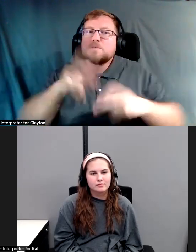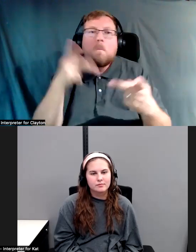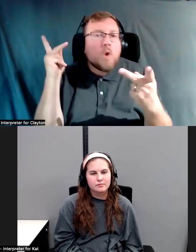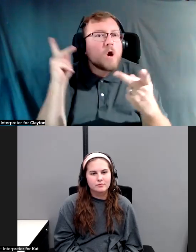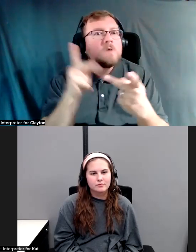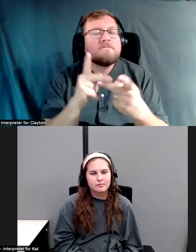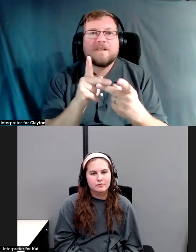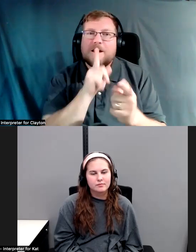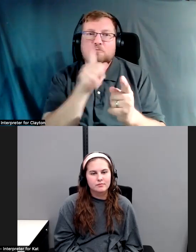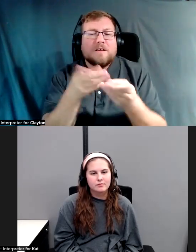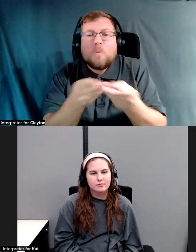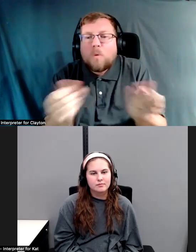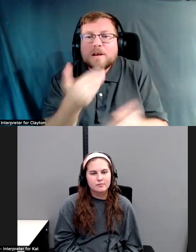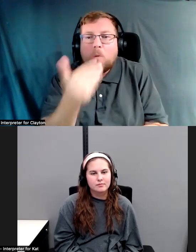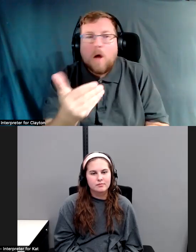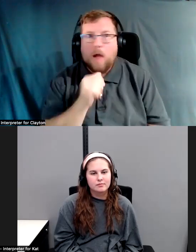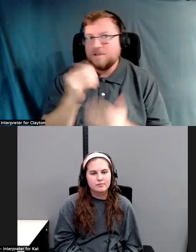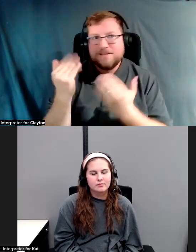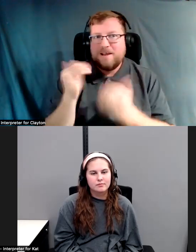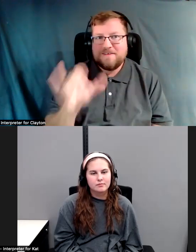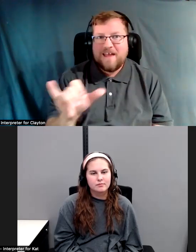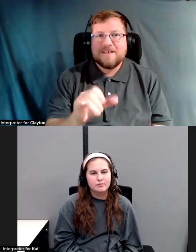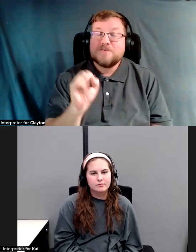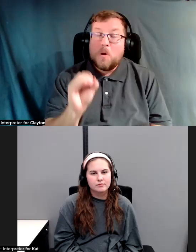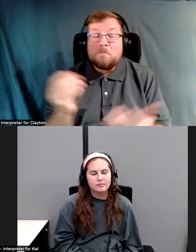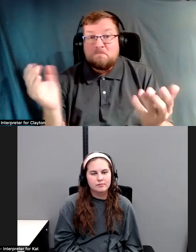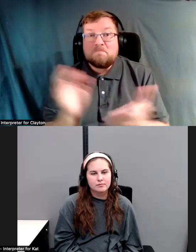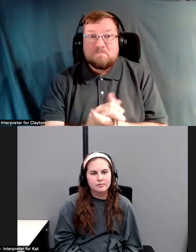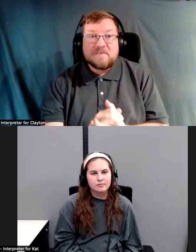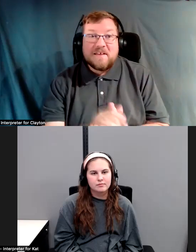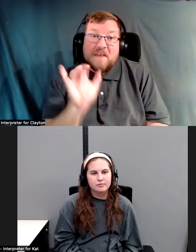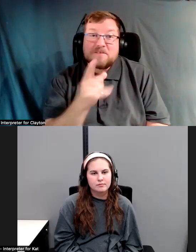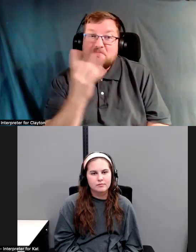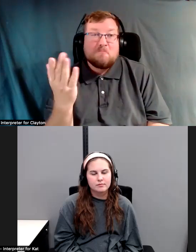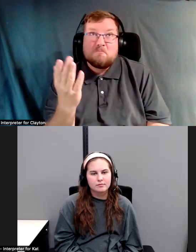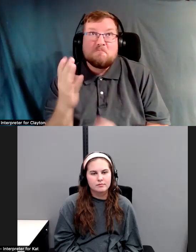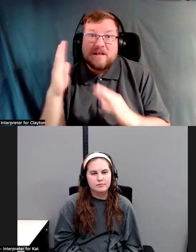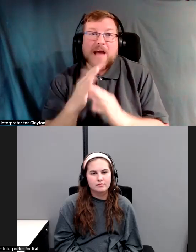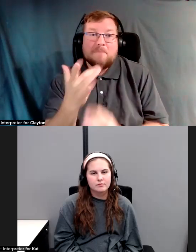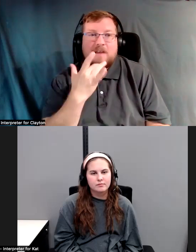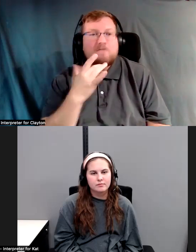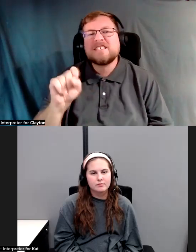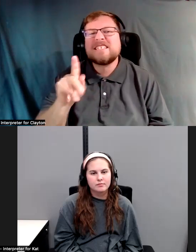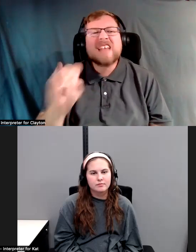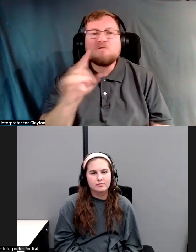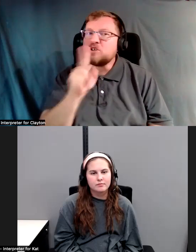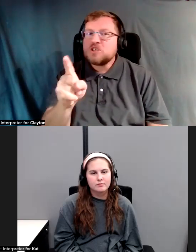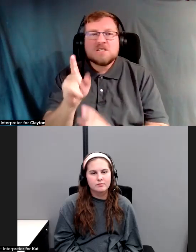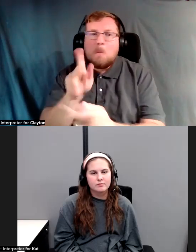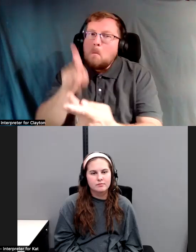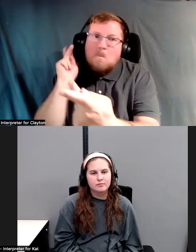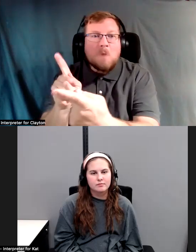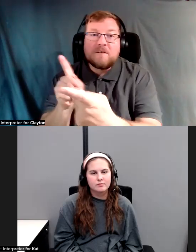all worked out really well. And I was not expecting that. So that was one of my favorite scenes because Steph just nailed it. And I'm sure she had fun doing it too.